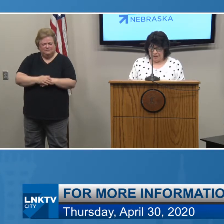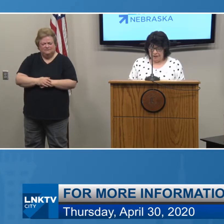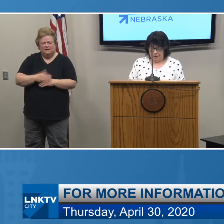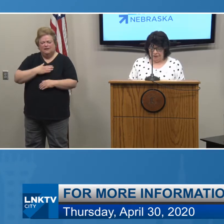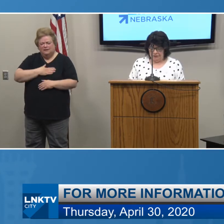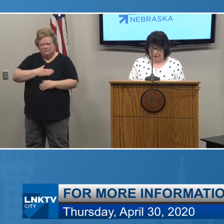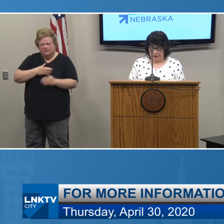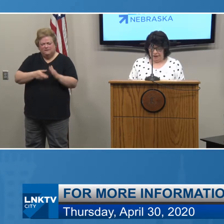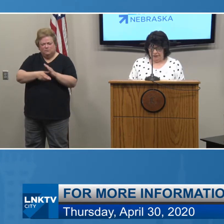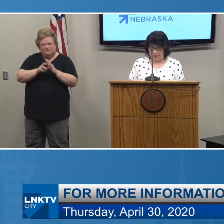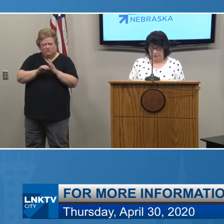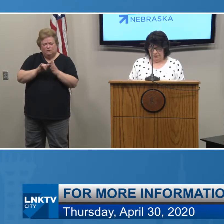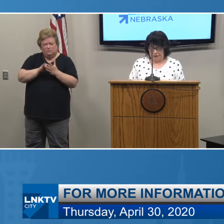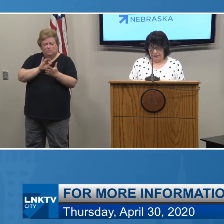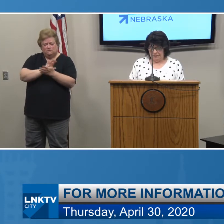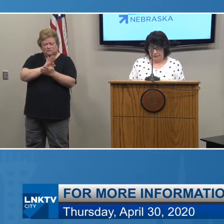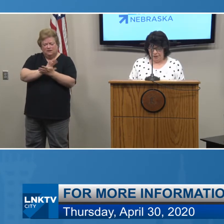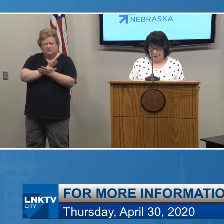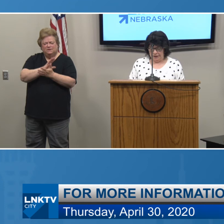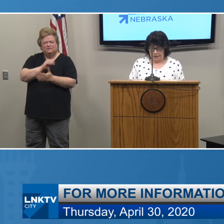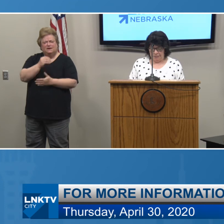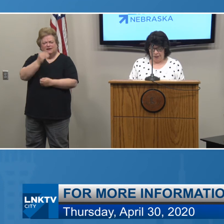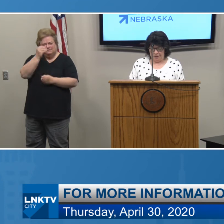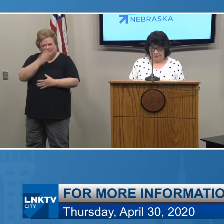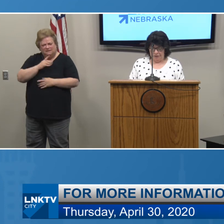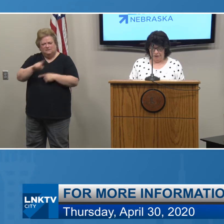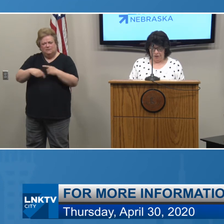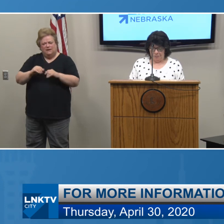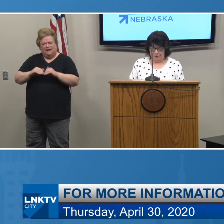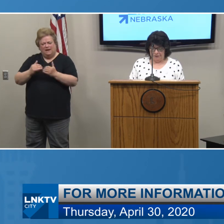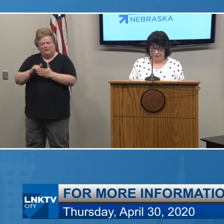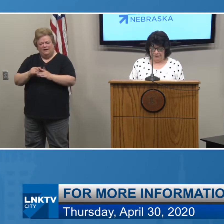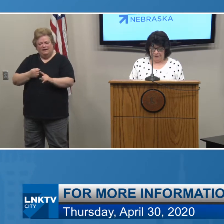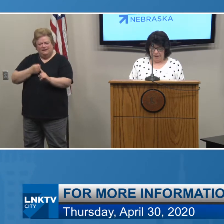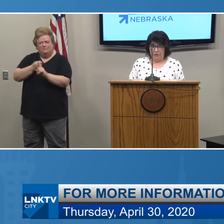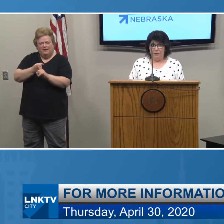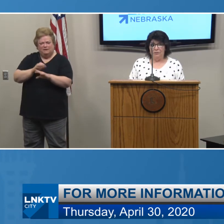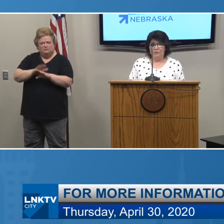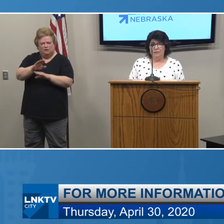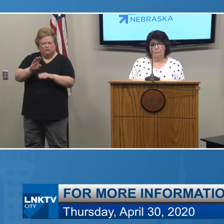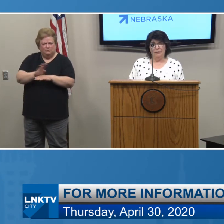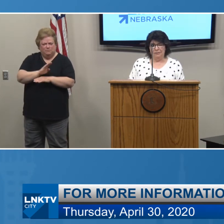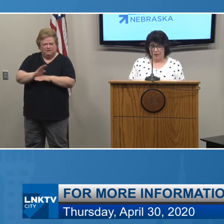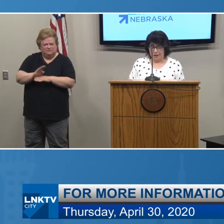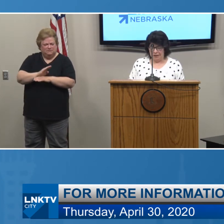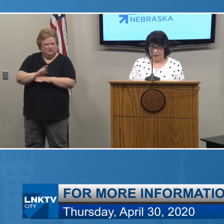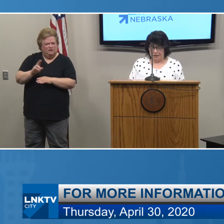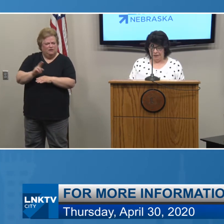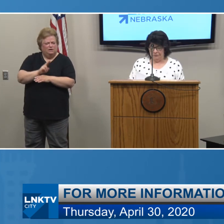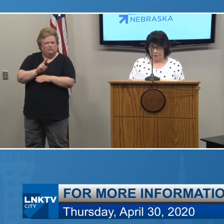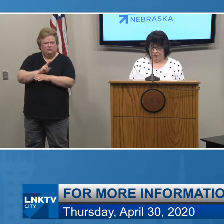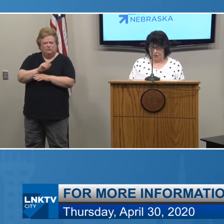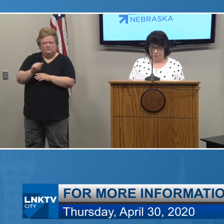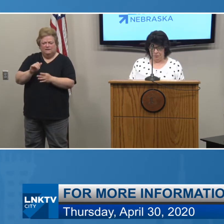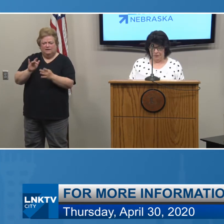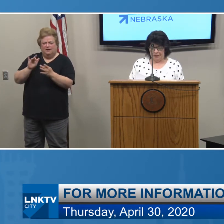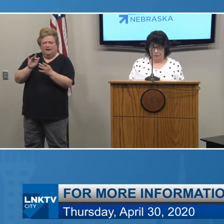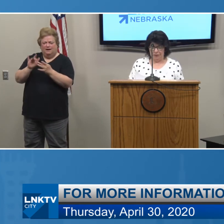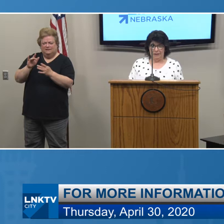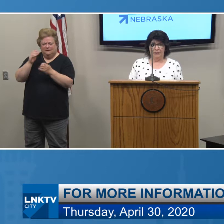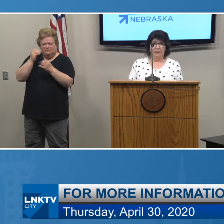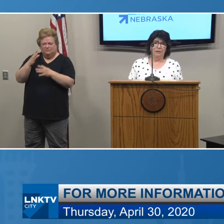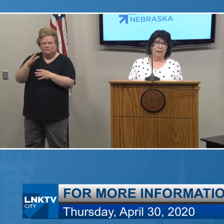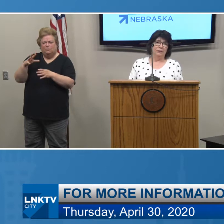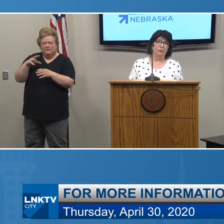the documents and tell us about the impacts on your business. Use the specific contact information